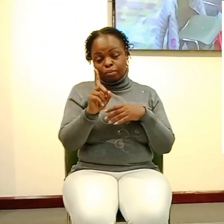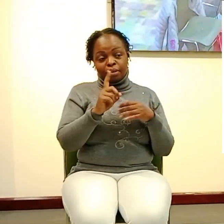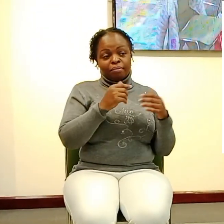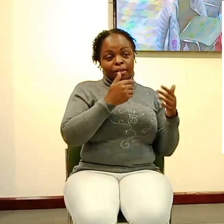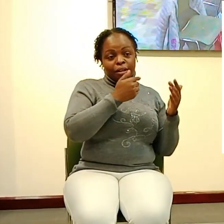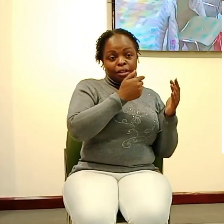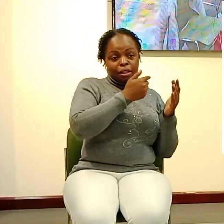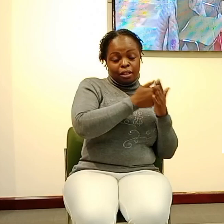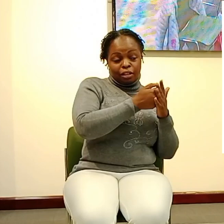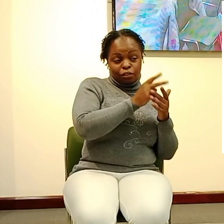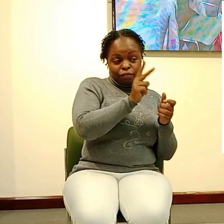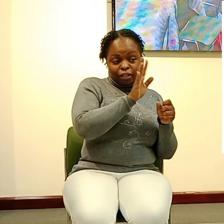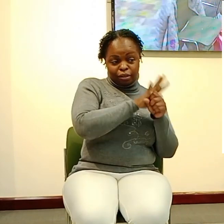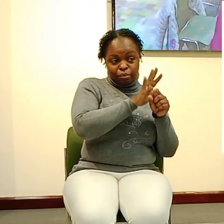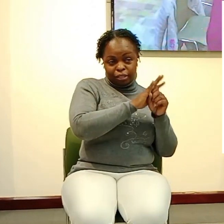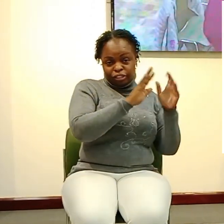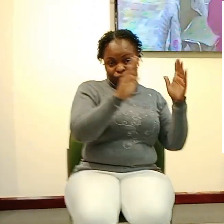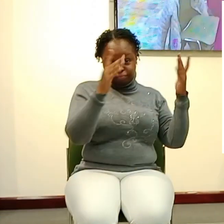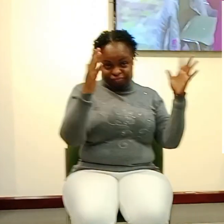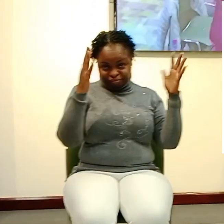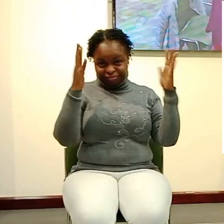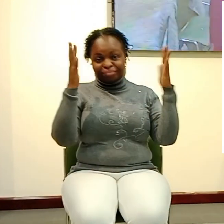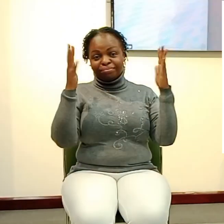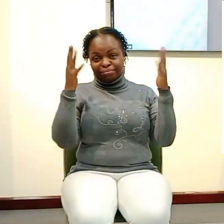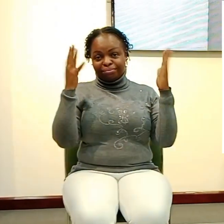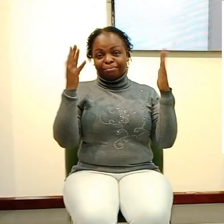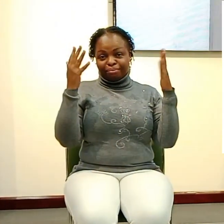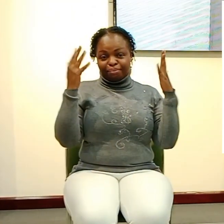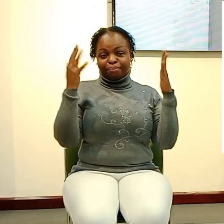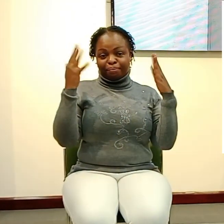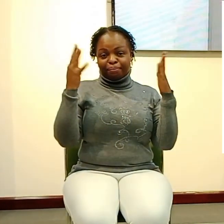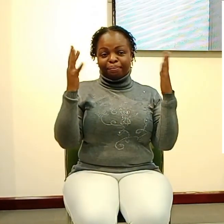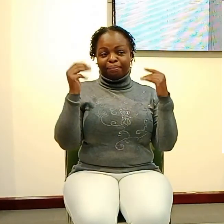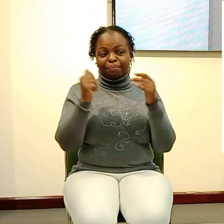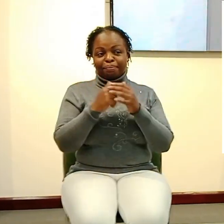much. Give her a round of applause.